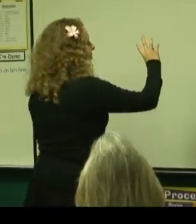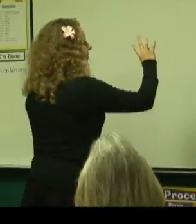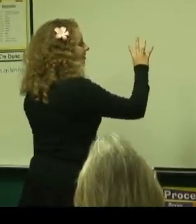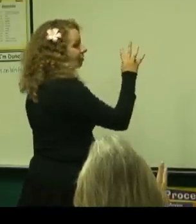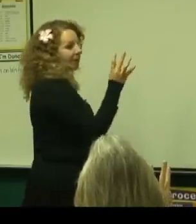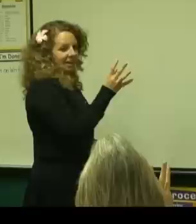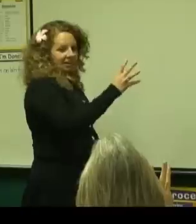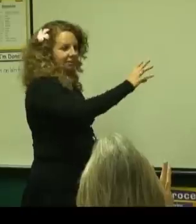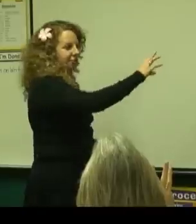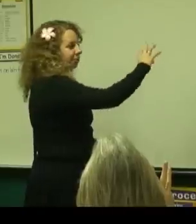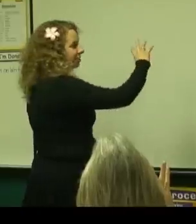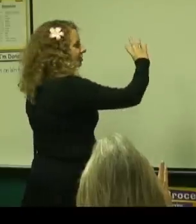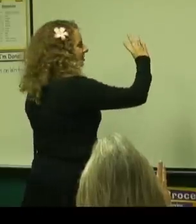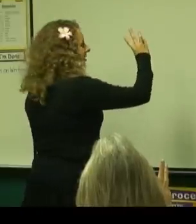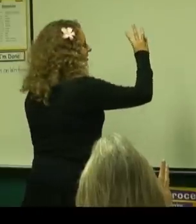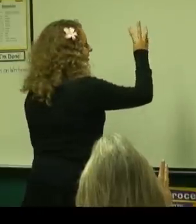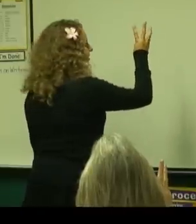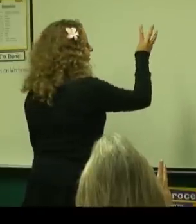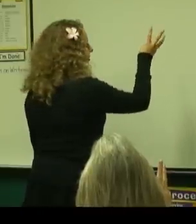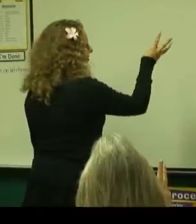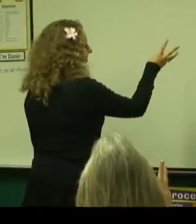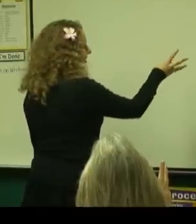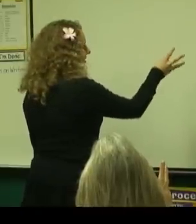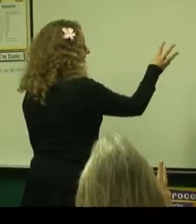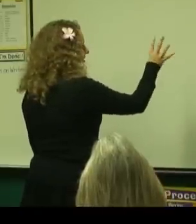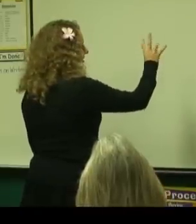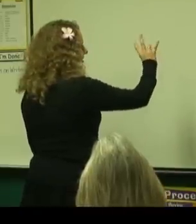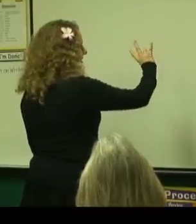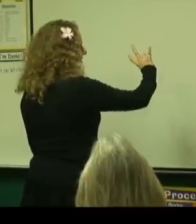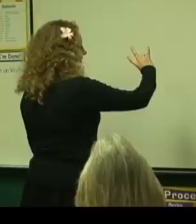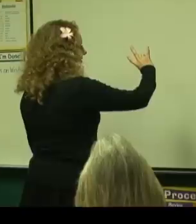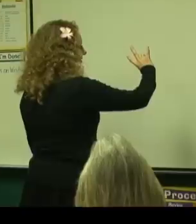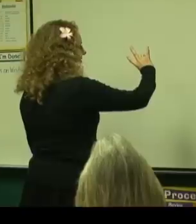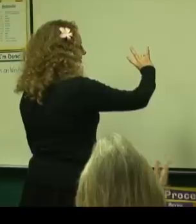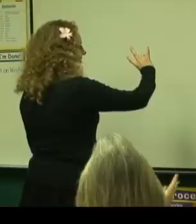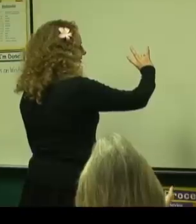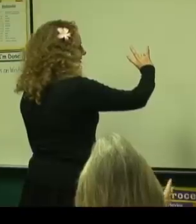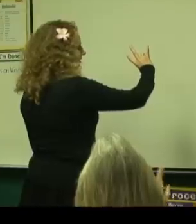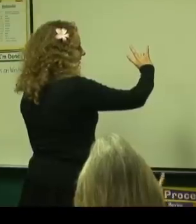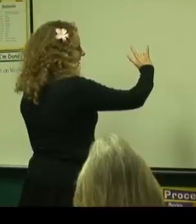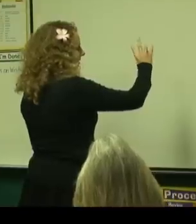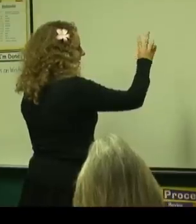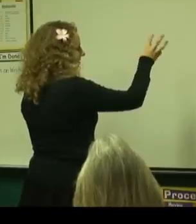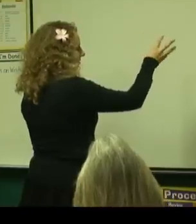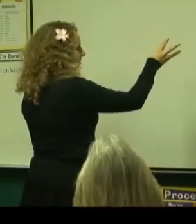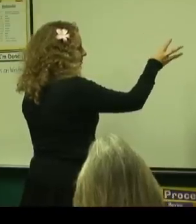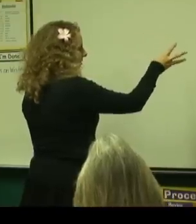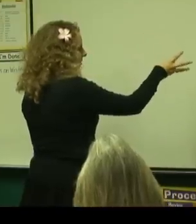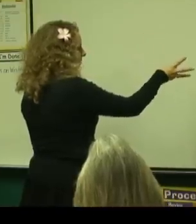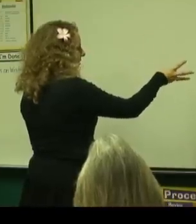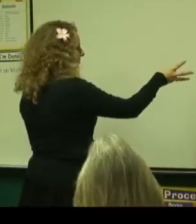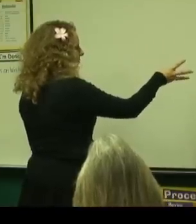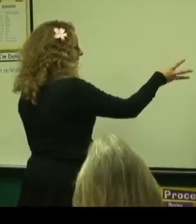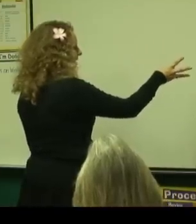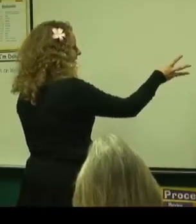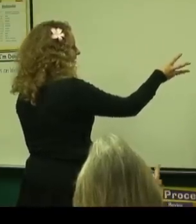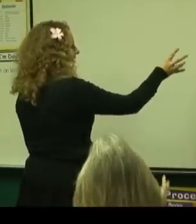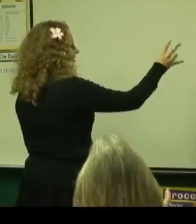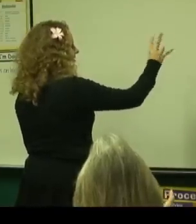to, if you're right-handed, you're going to turn it to the right. 67. like that. So the smaller number goes to the right, the